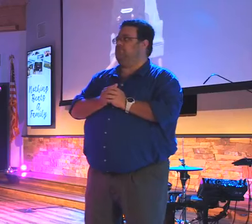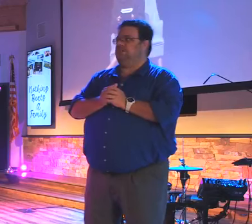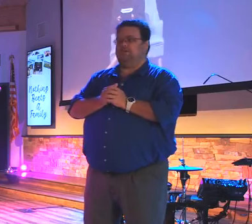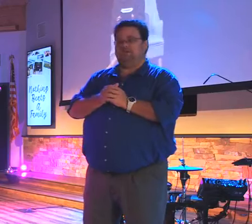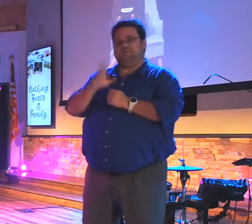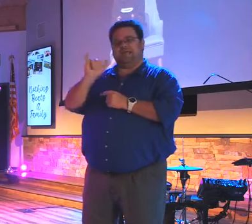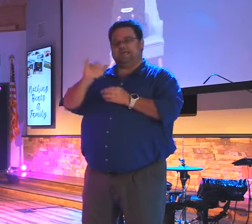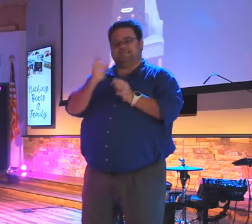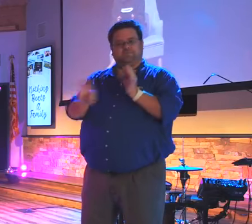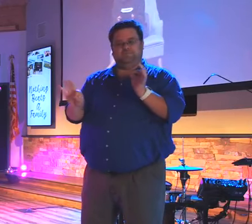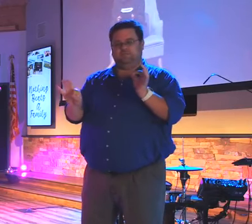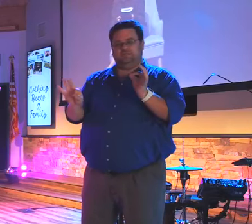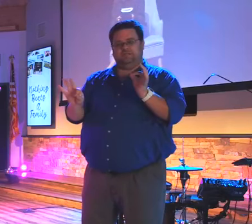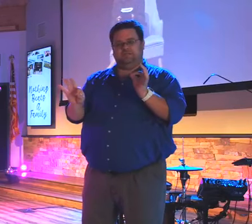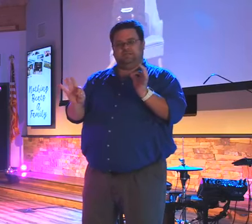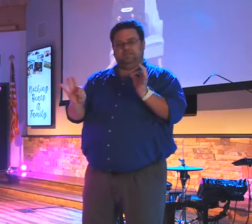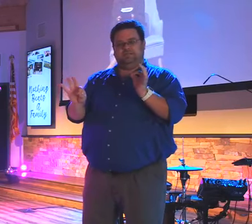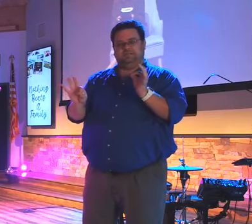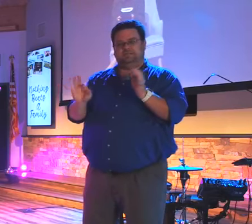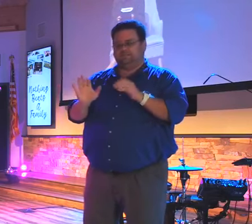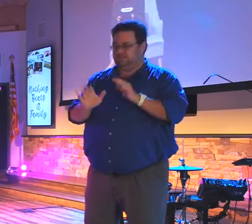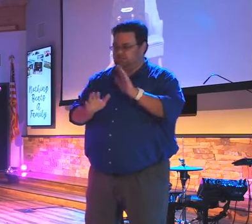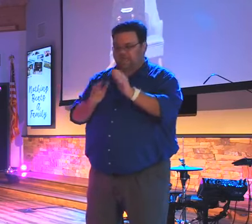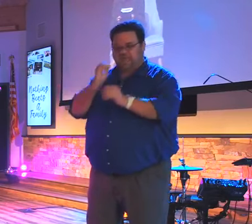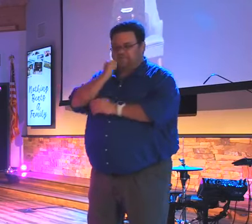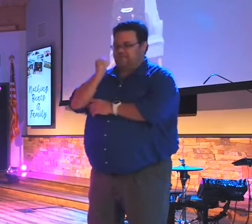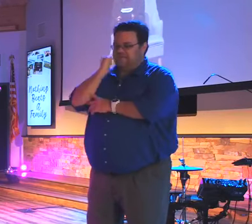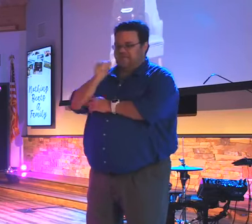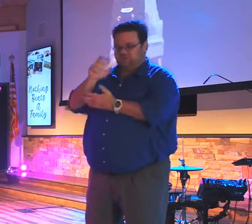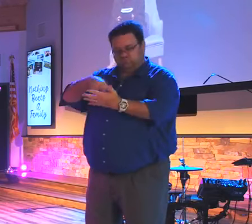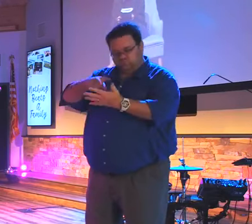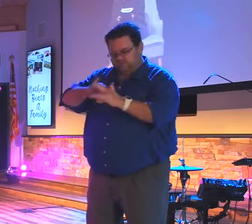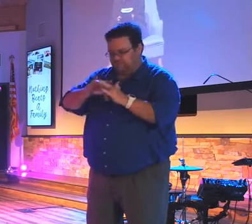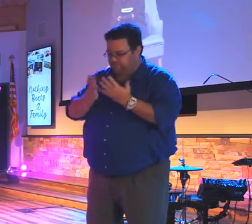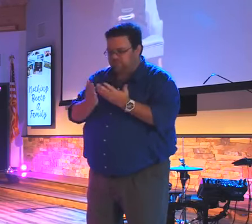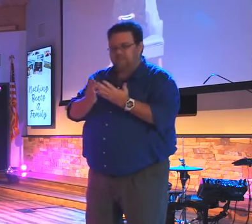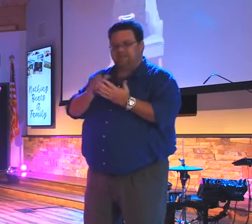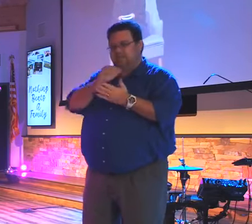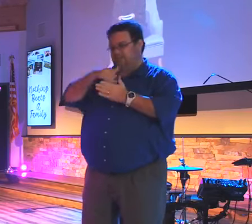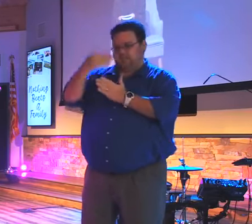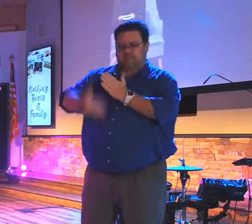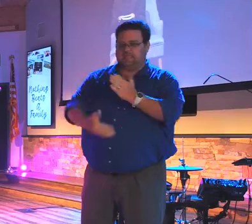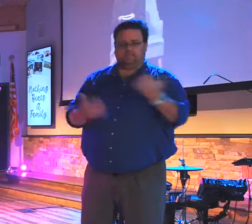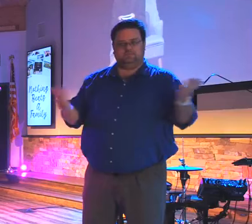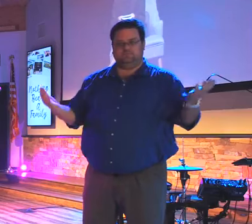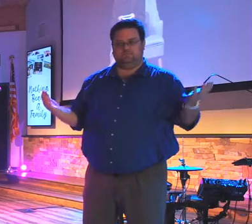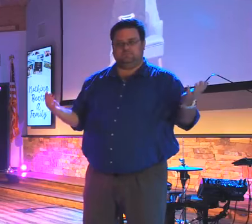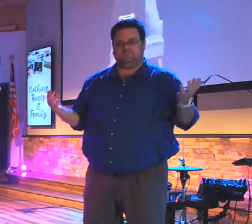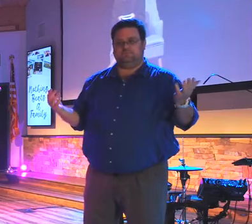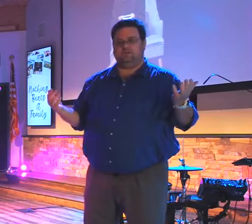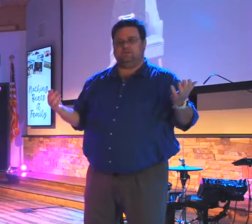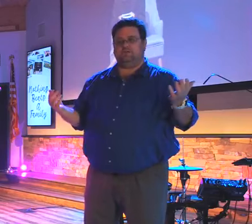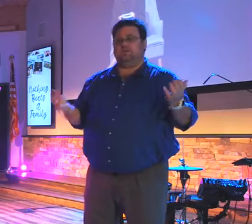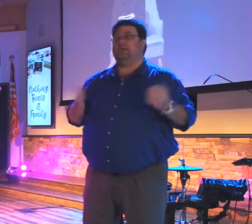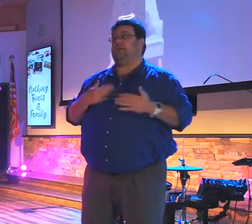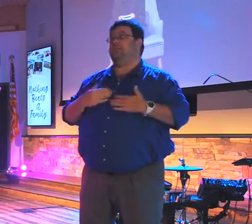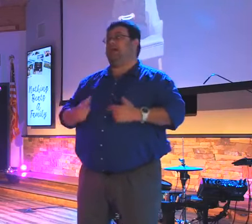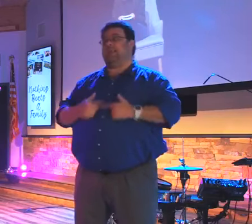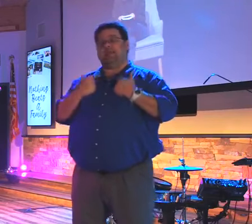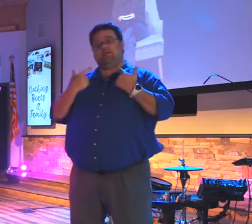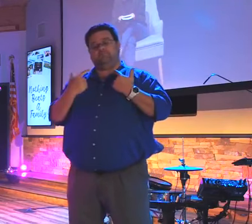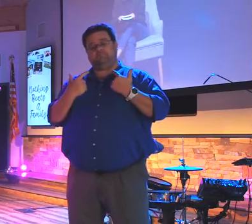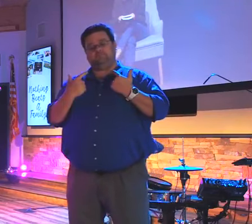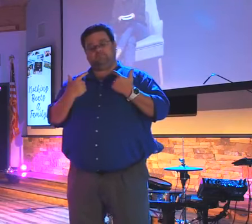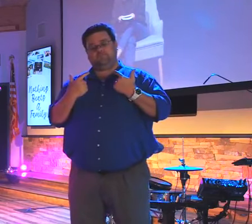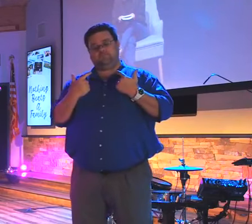simple. Just continue on with this in your daily life. There's no reason why this has to end. I think in my life, since